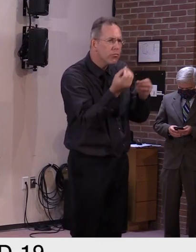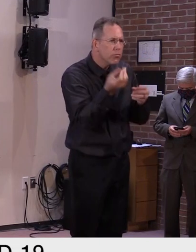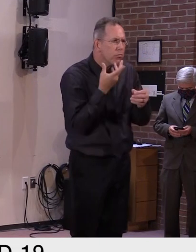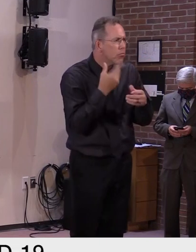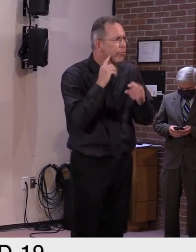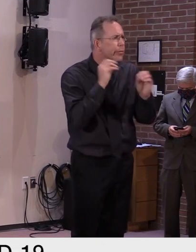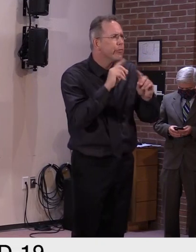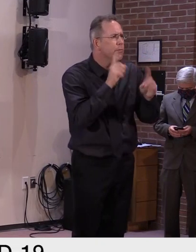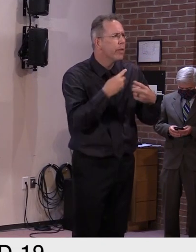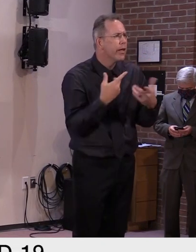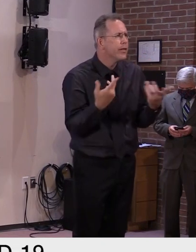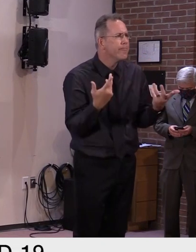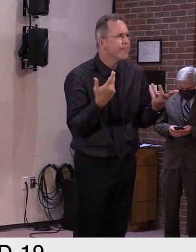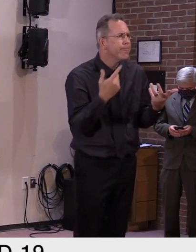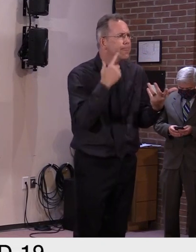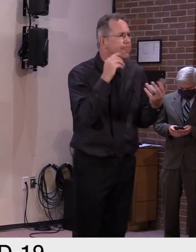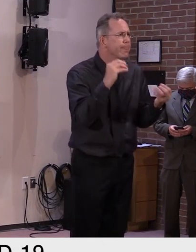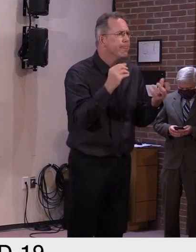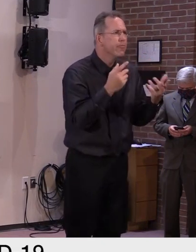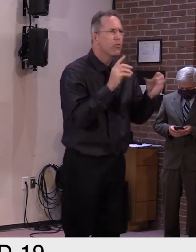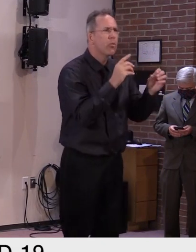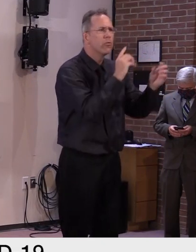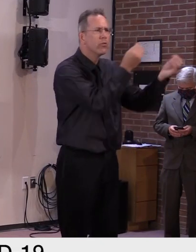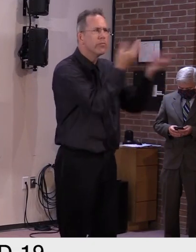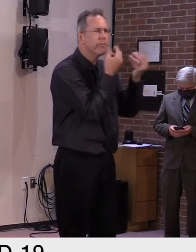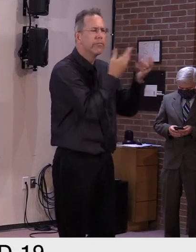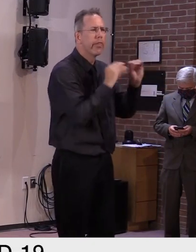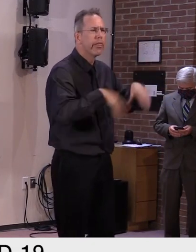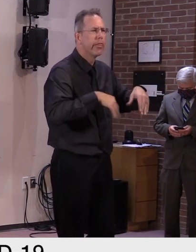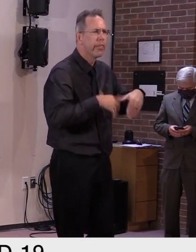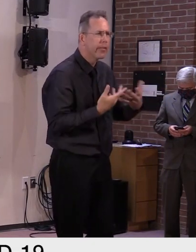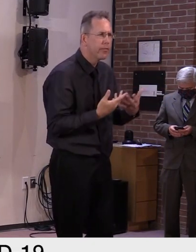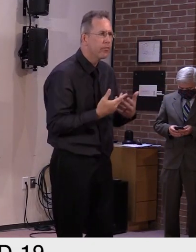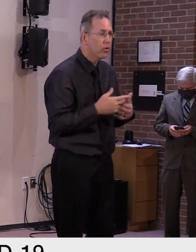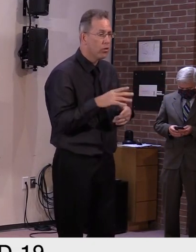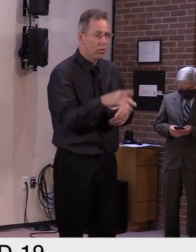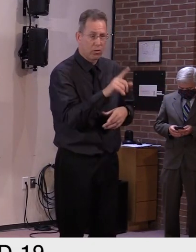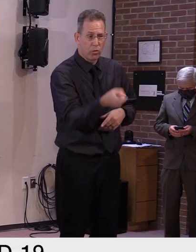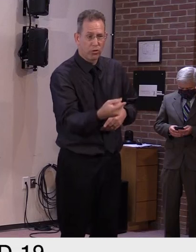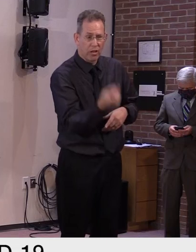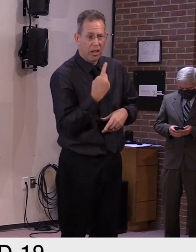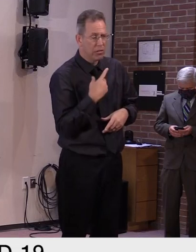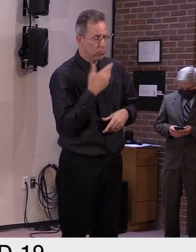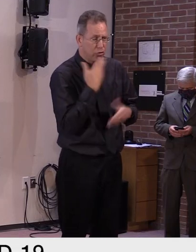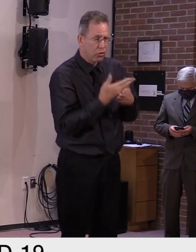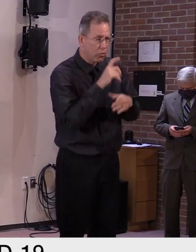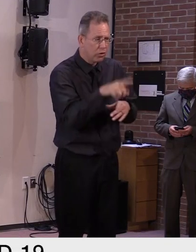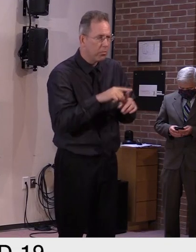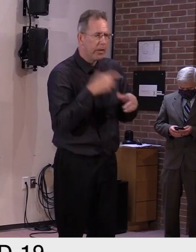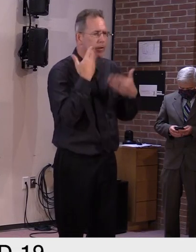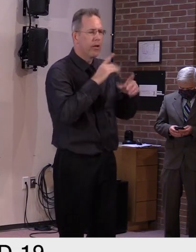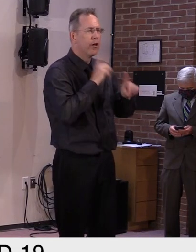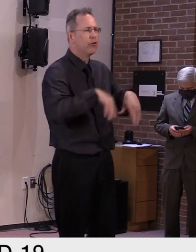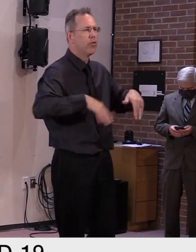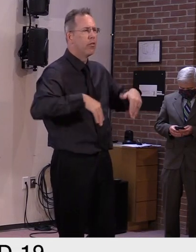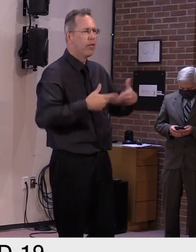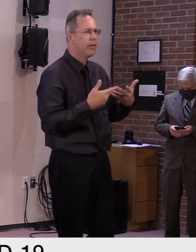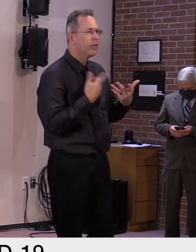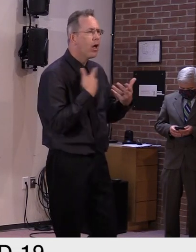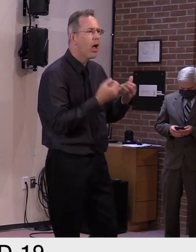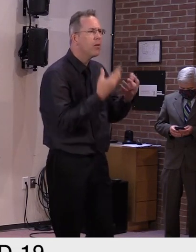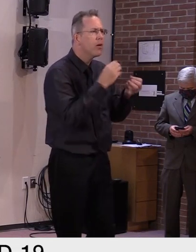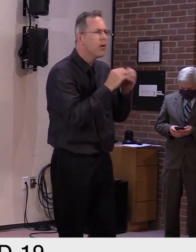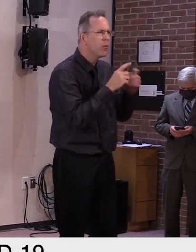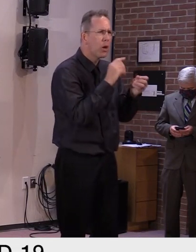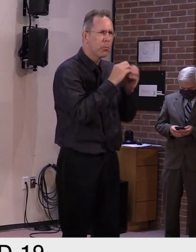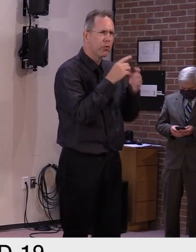correct, and that may attribute to why we continue to see the unemployment rate go down, but not necessarily at the rate people are